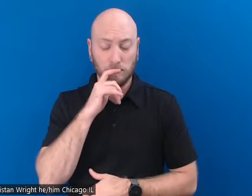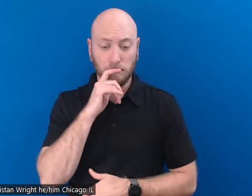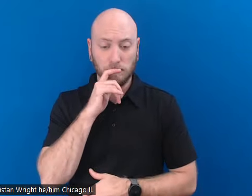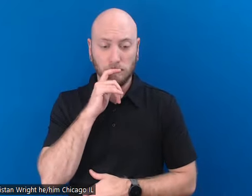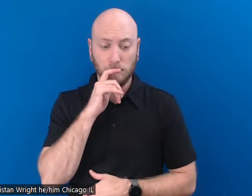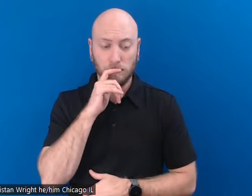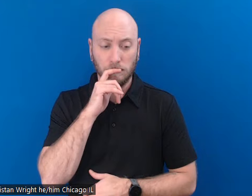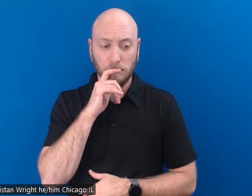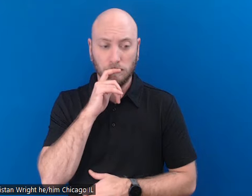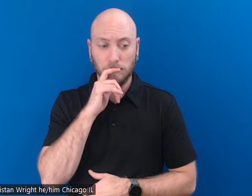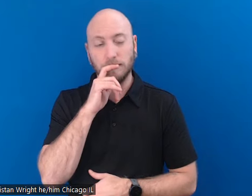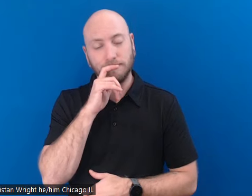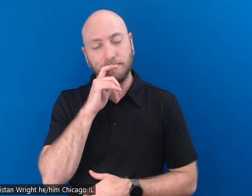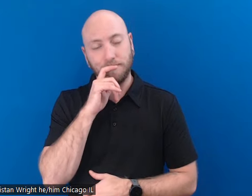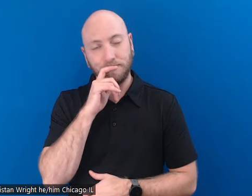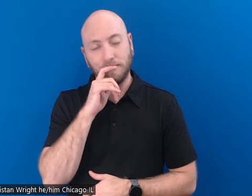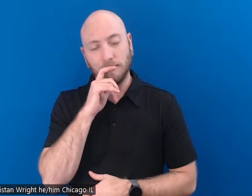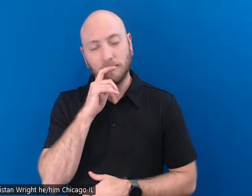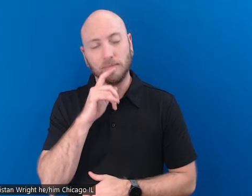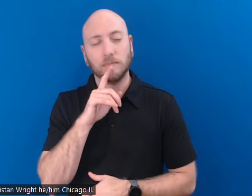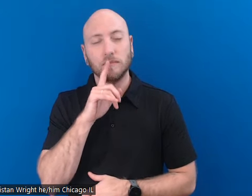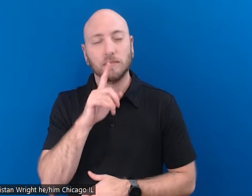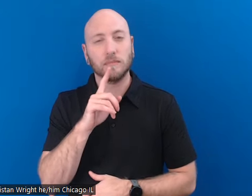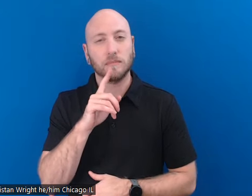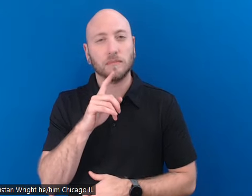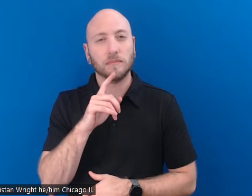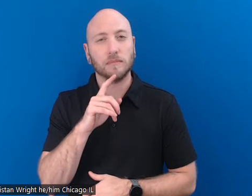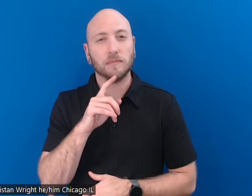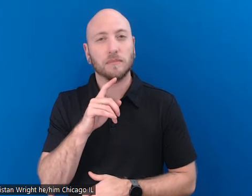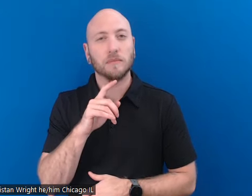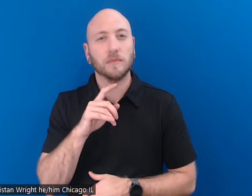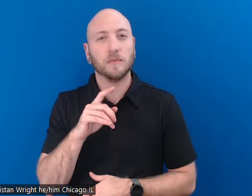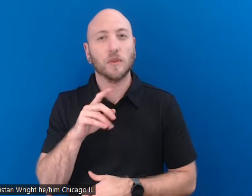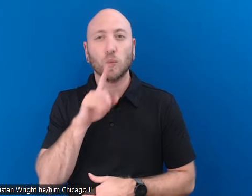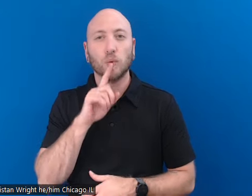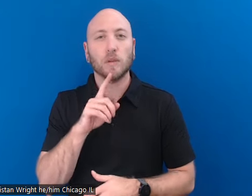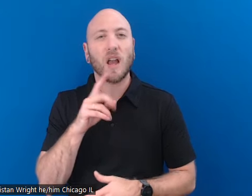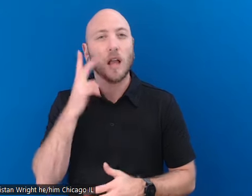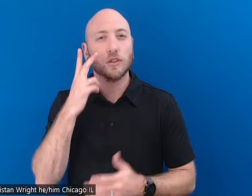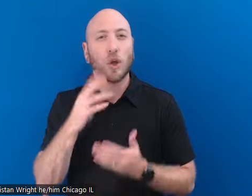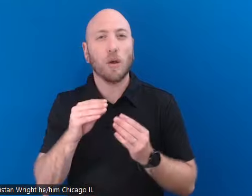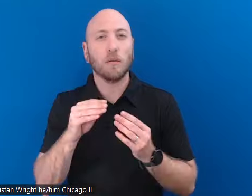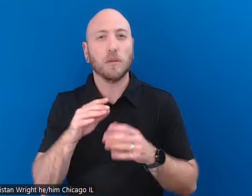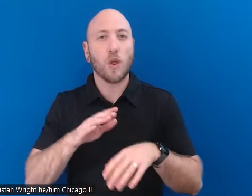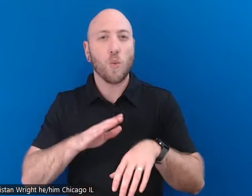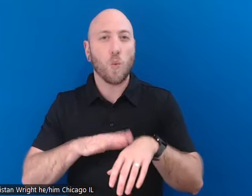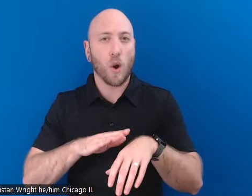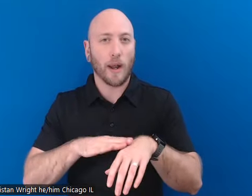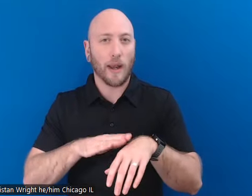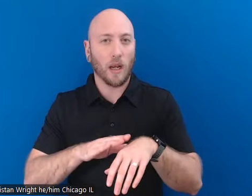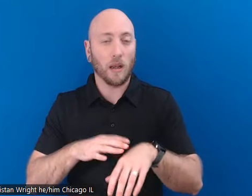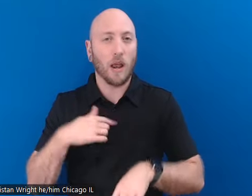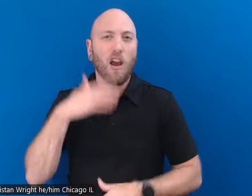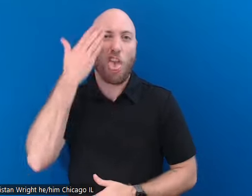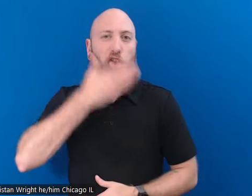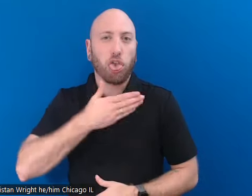this is where like the red flags really started to come out. And a lot of them I still didn't see at the time. But I suffered